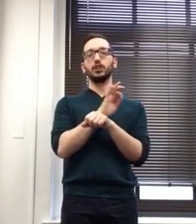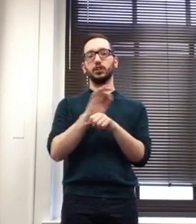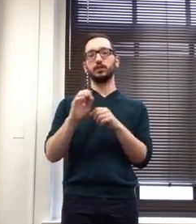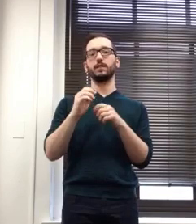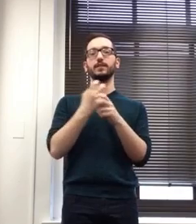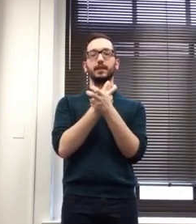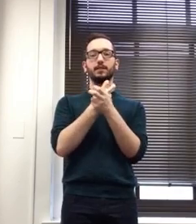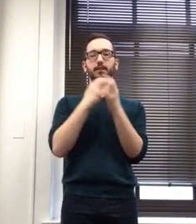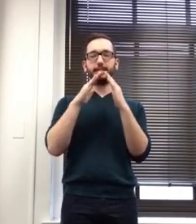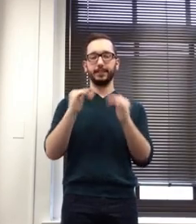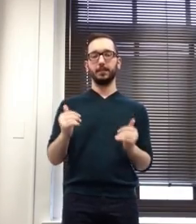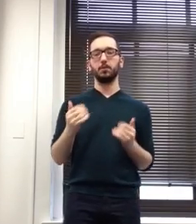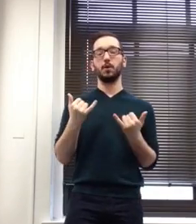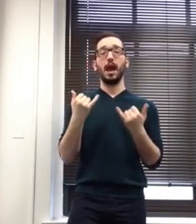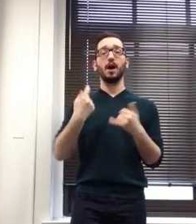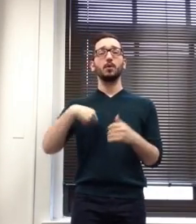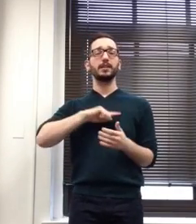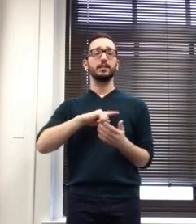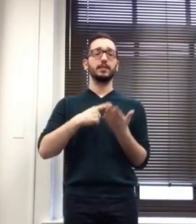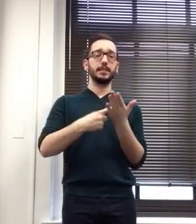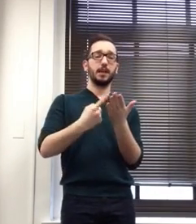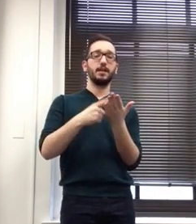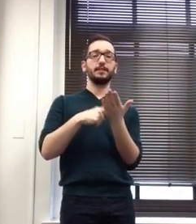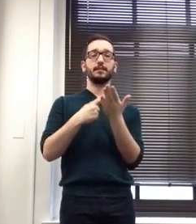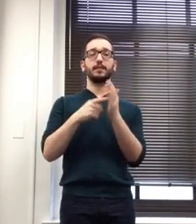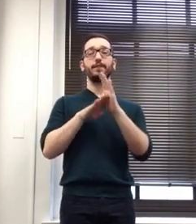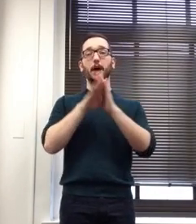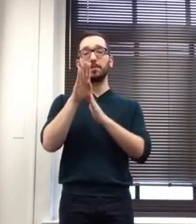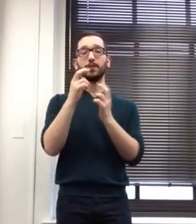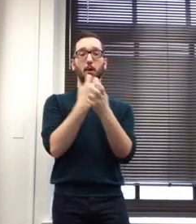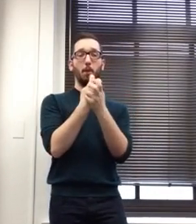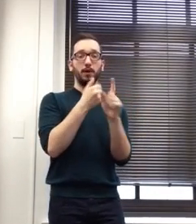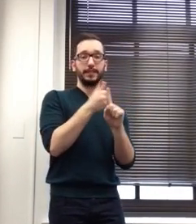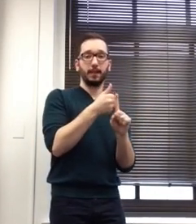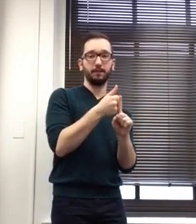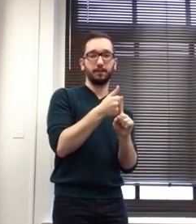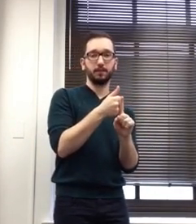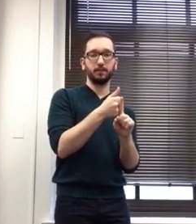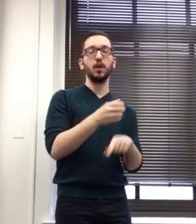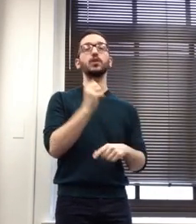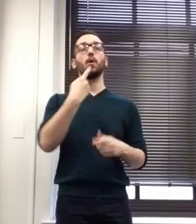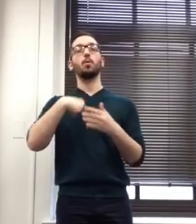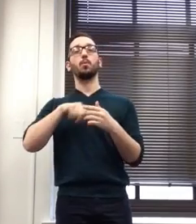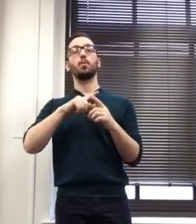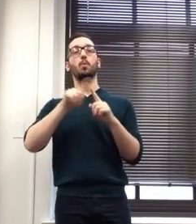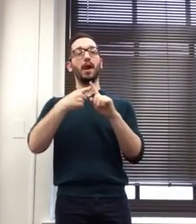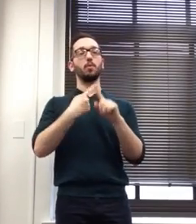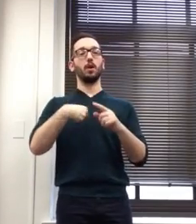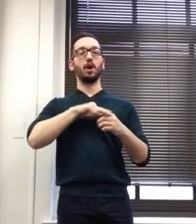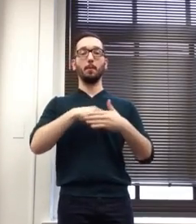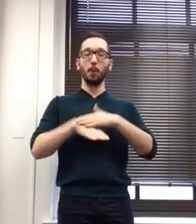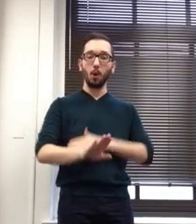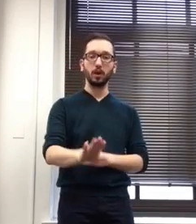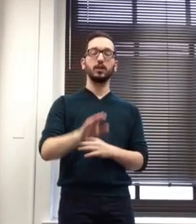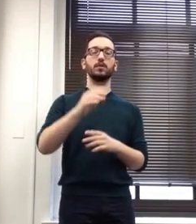beginnings of the developing of the bone itself. Now, when you guys and girls, when we were all born, when we first came into this world,